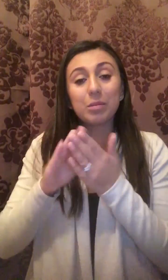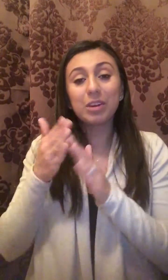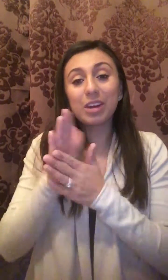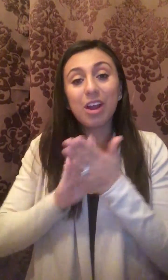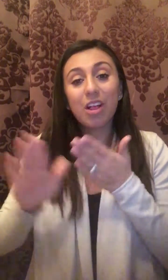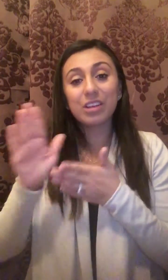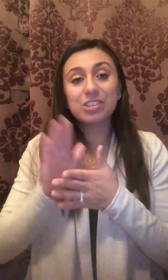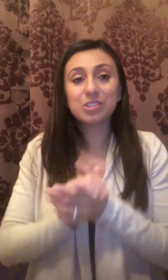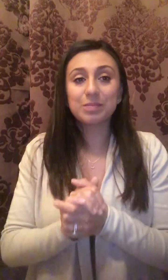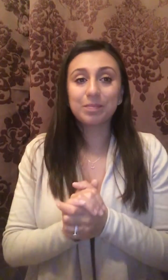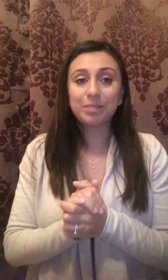community college.